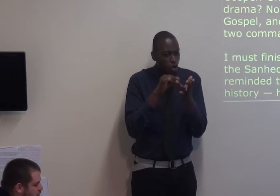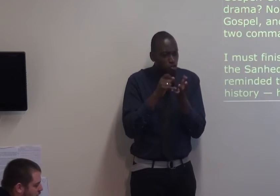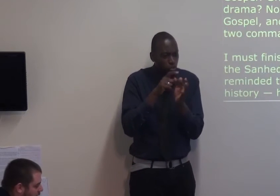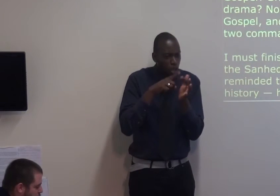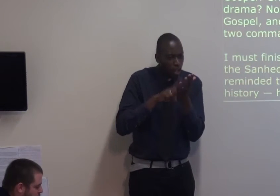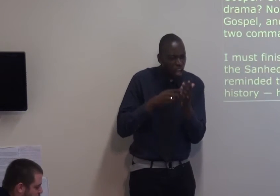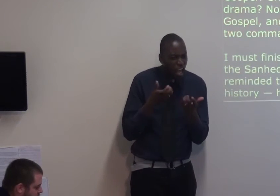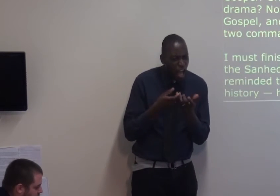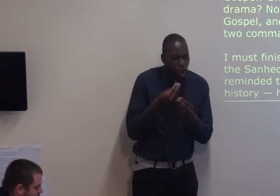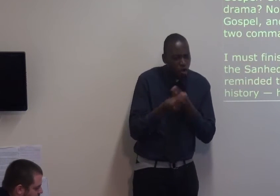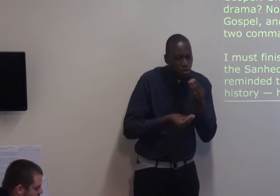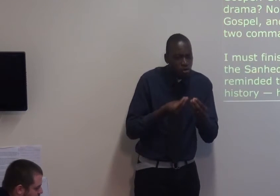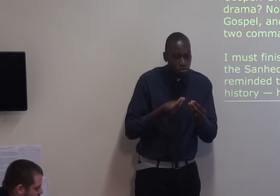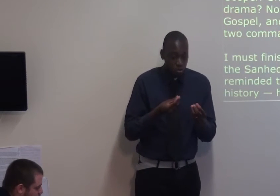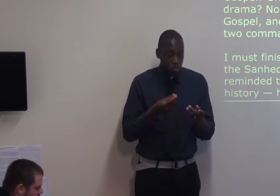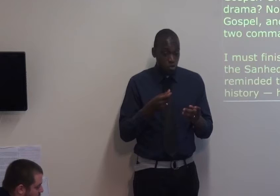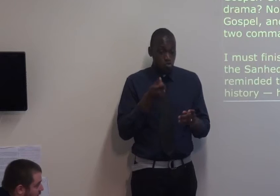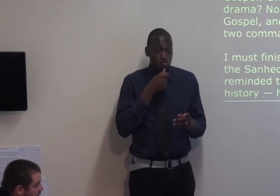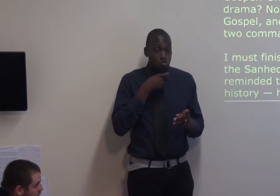Should I use music or drama?